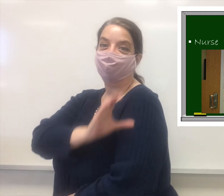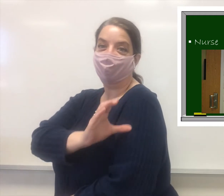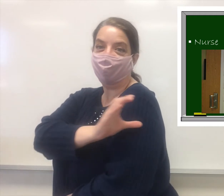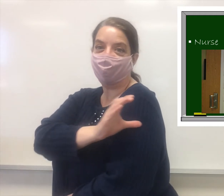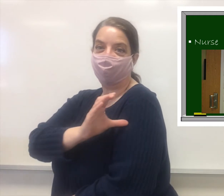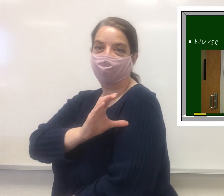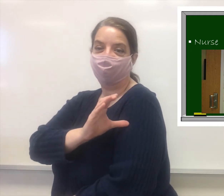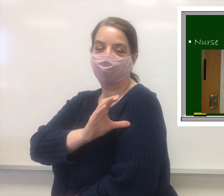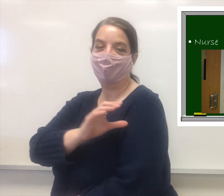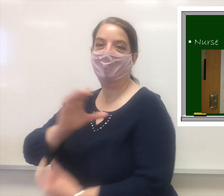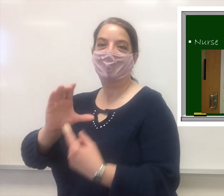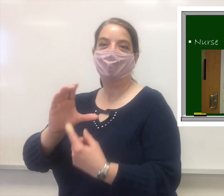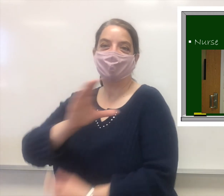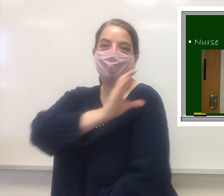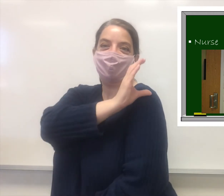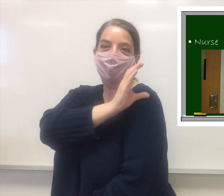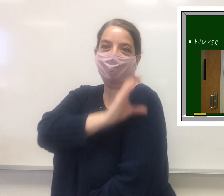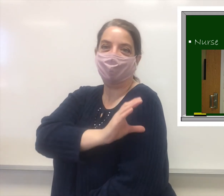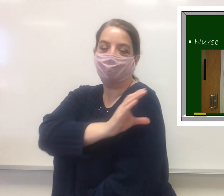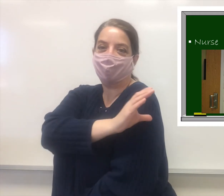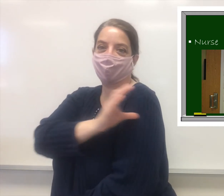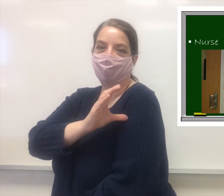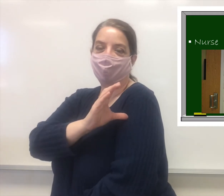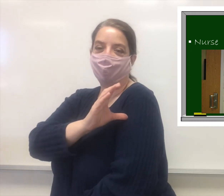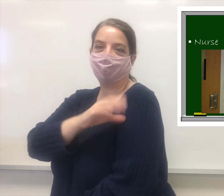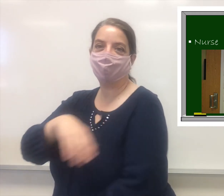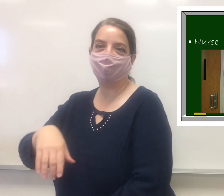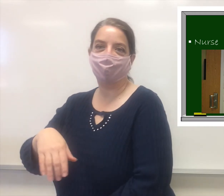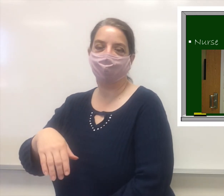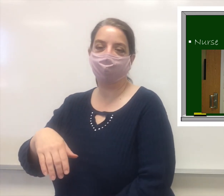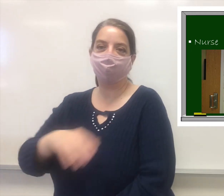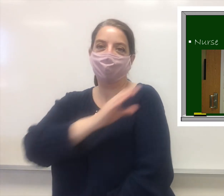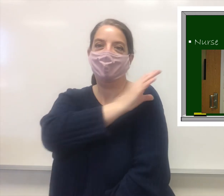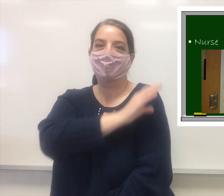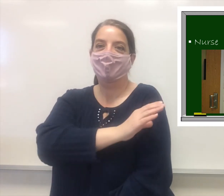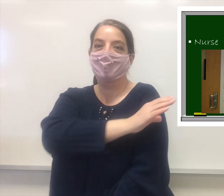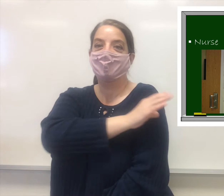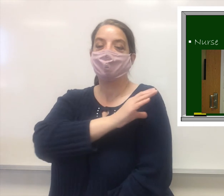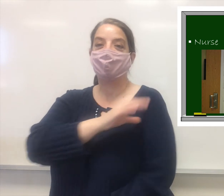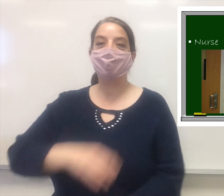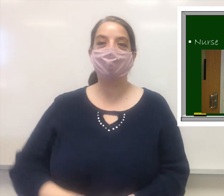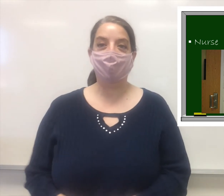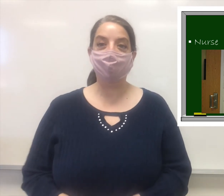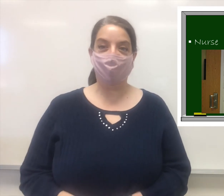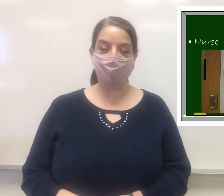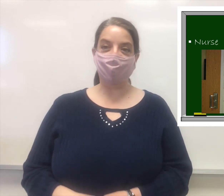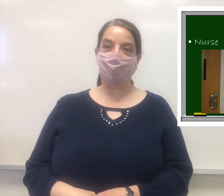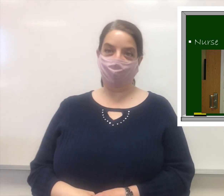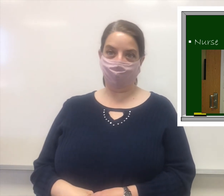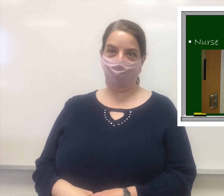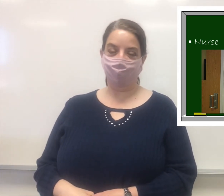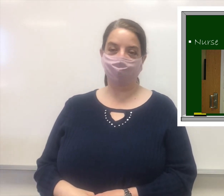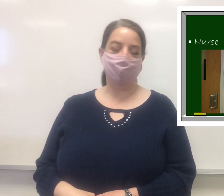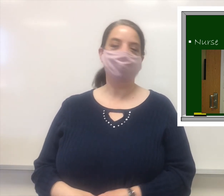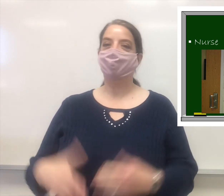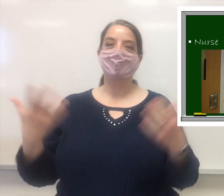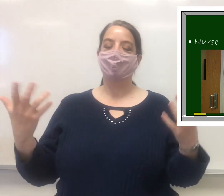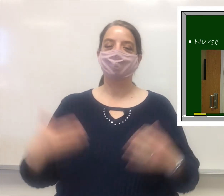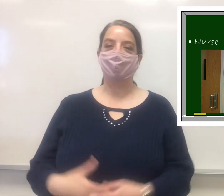Clinic. It's a C that makes a cross on your sleeve. So think about a medic in a hospital.